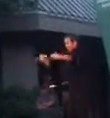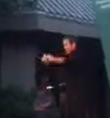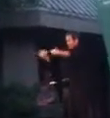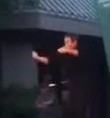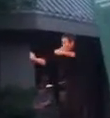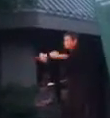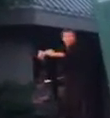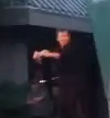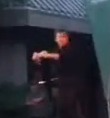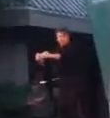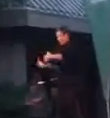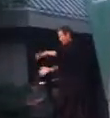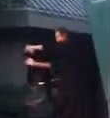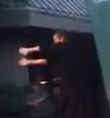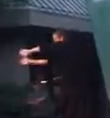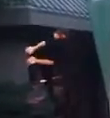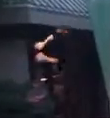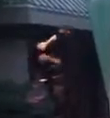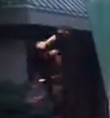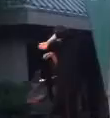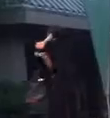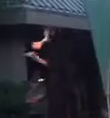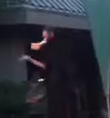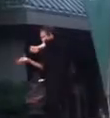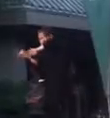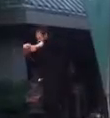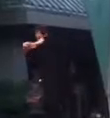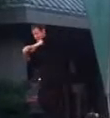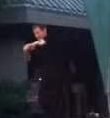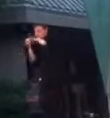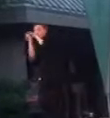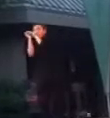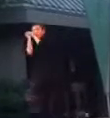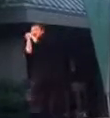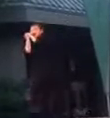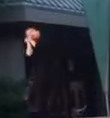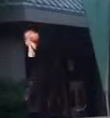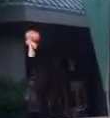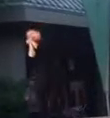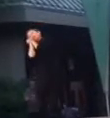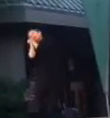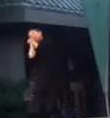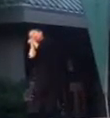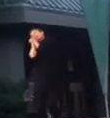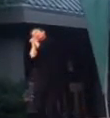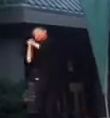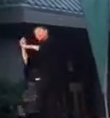a closet with sliding doors, and he went and he slid open the closet, and he got inside, and he fell